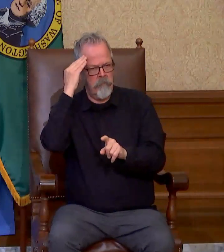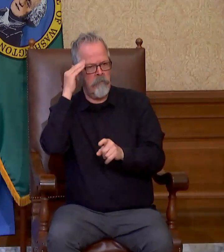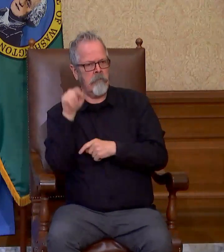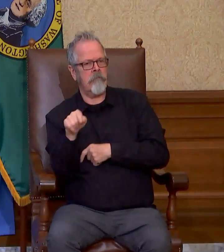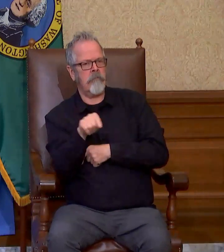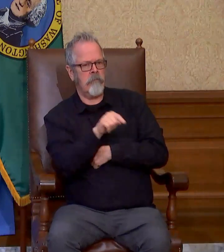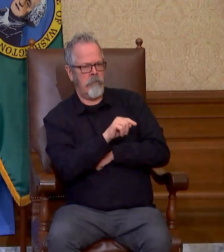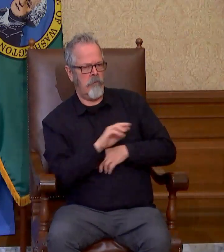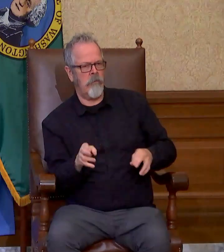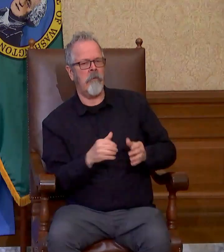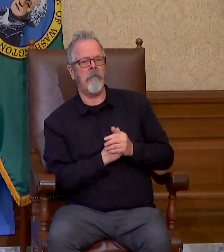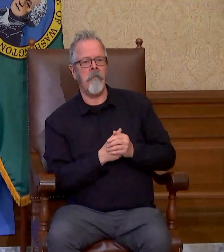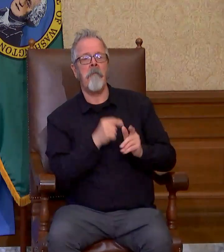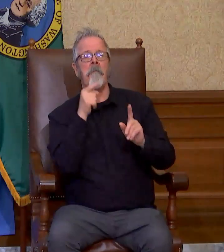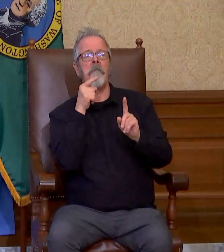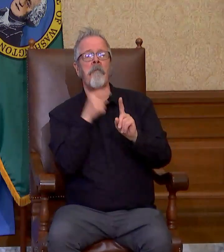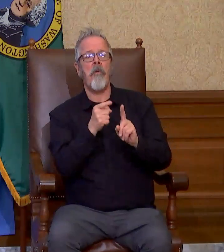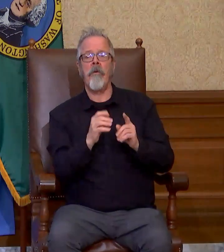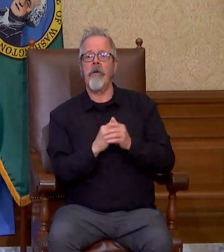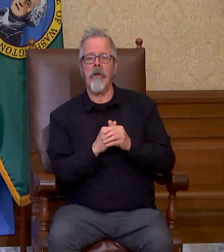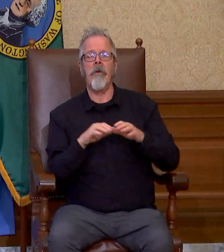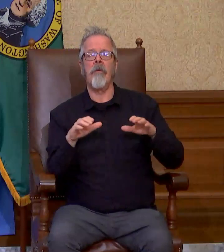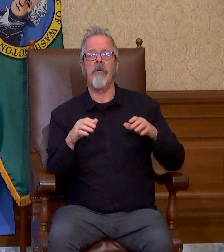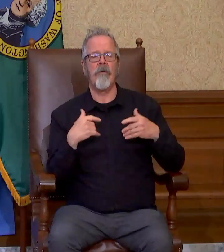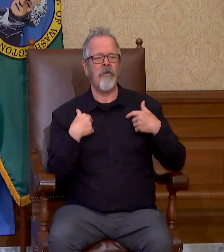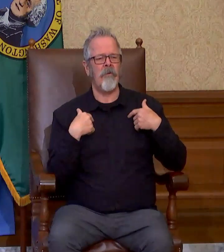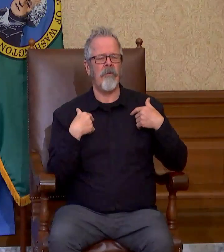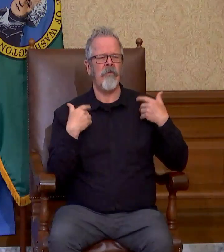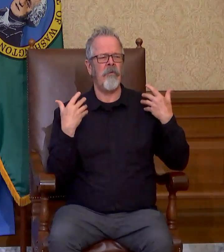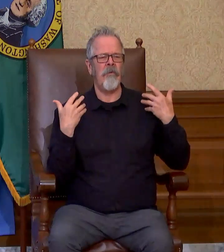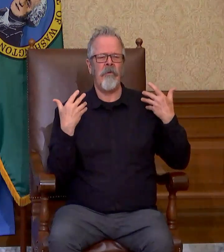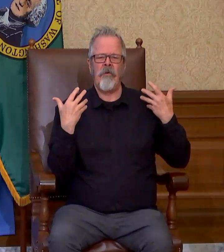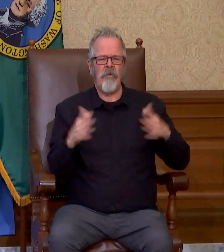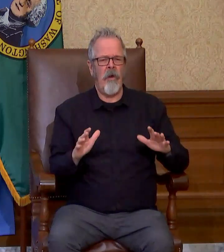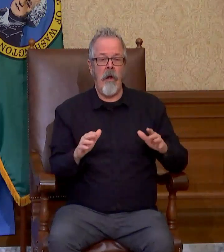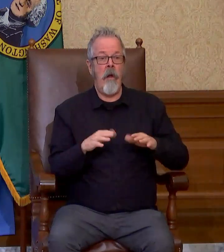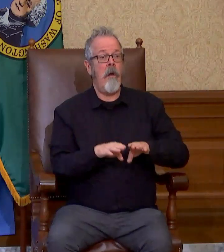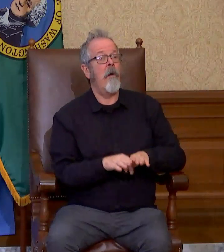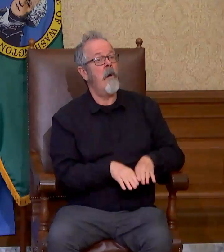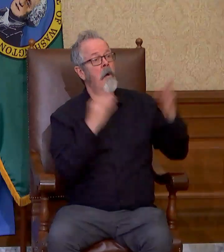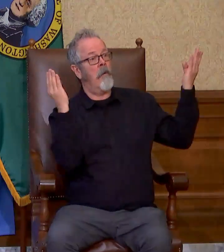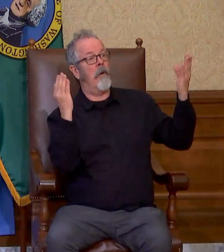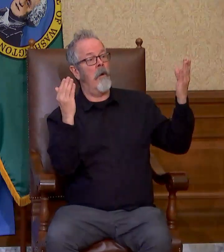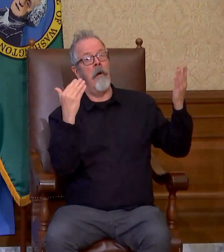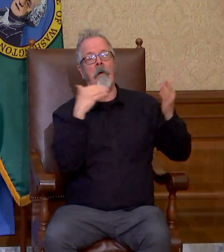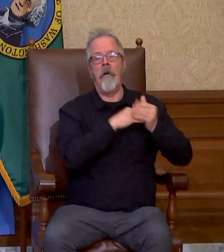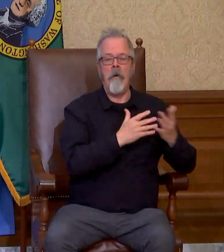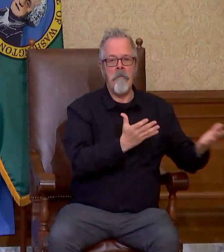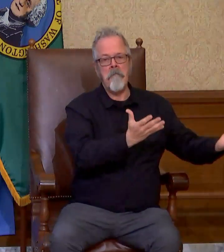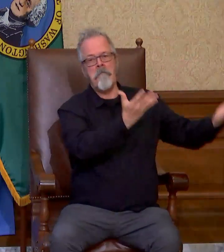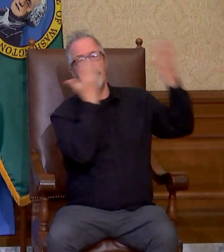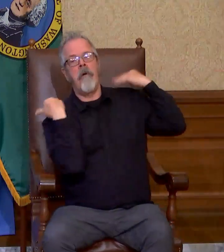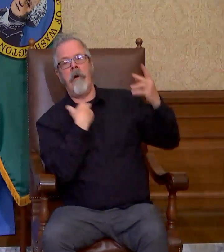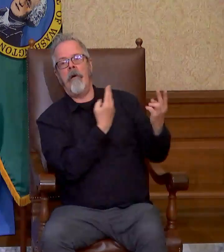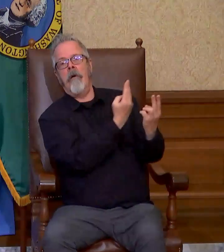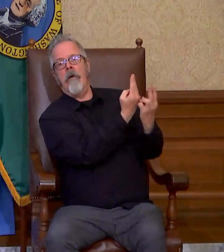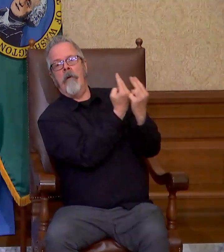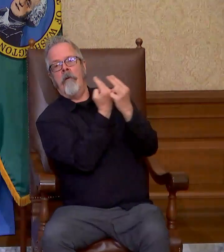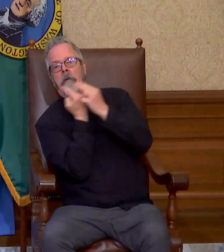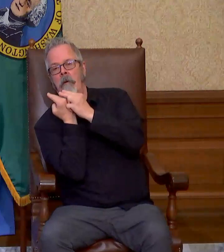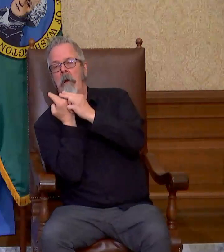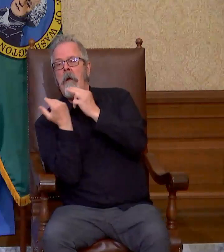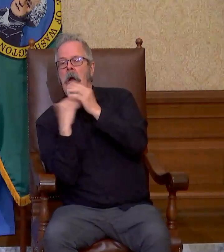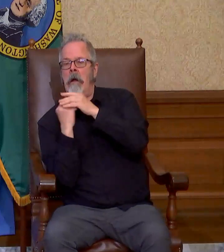later date. I think one way to look at it is it's much better to do something 100% one time